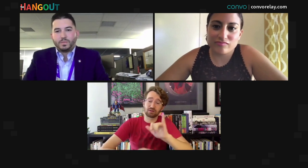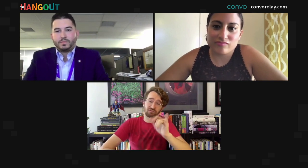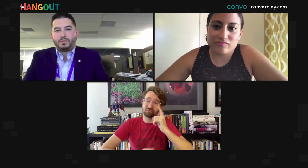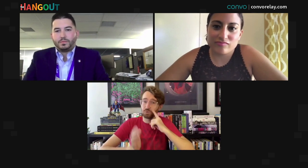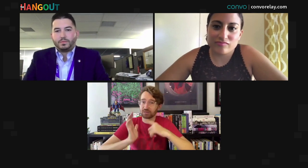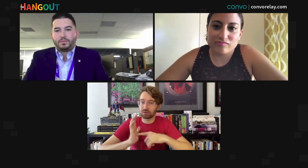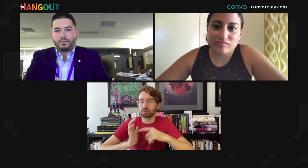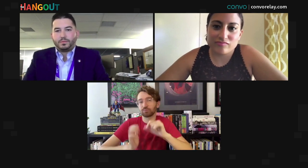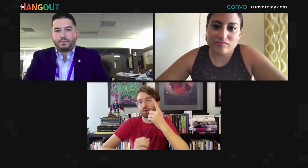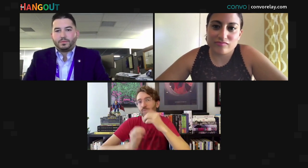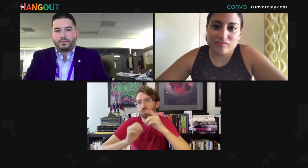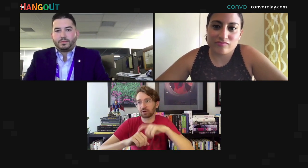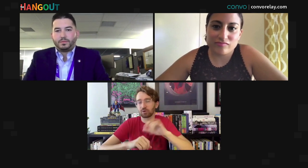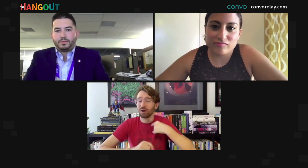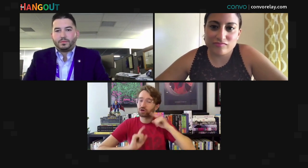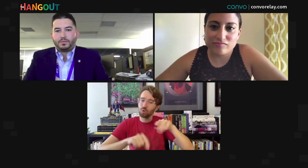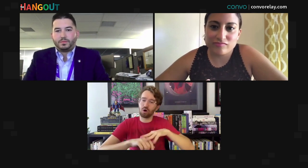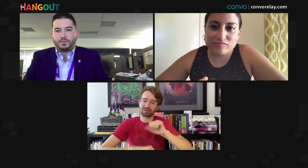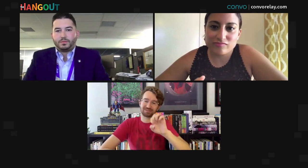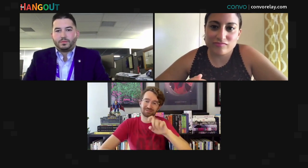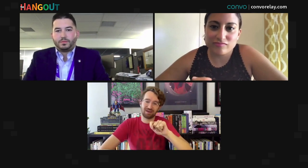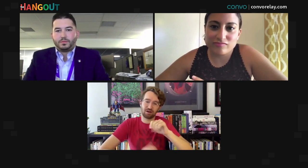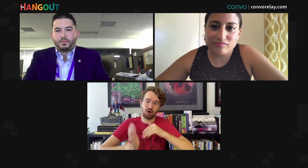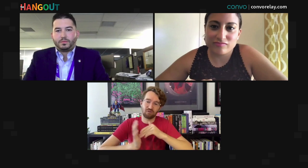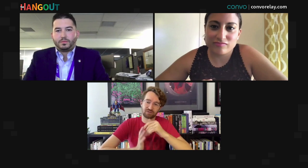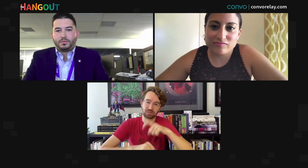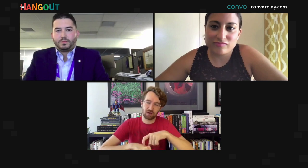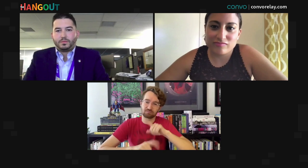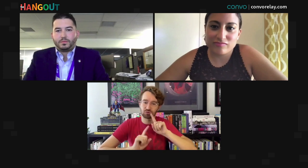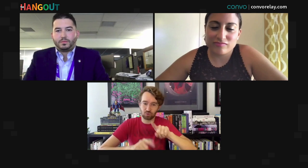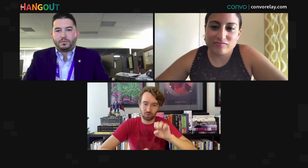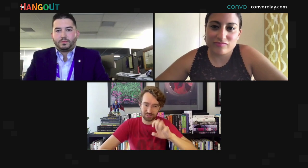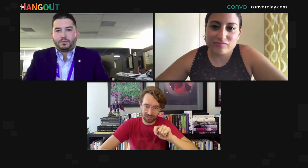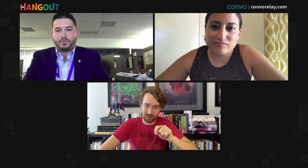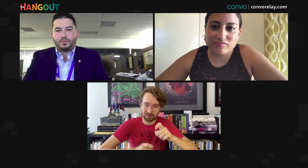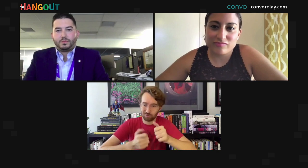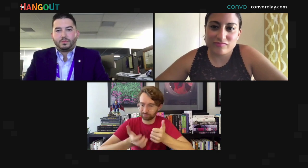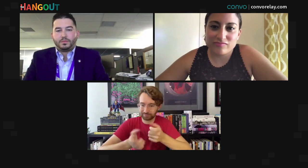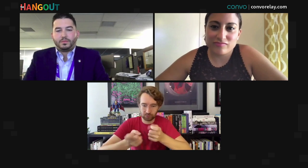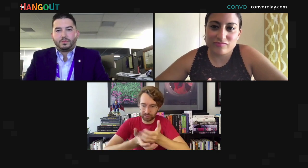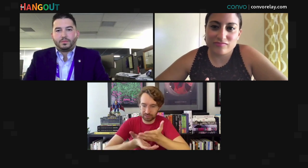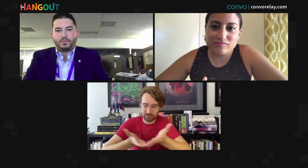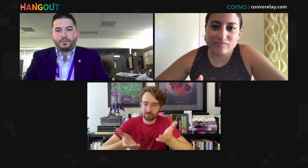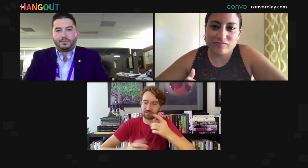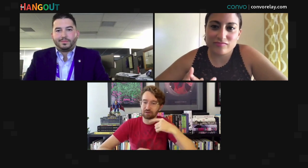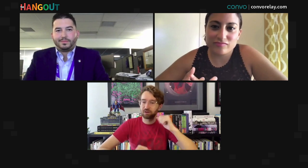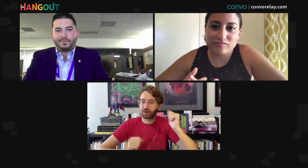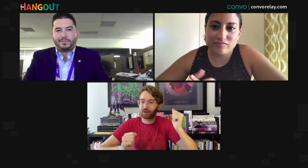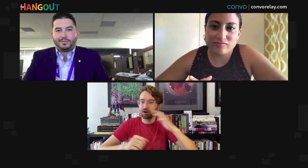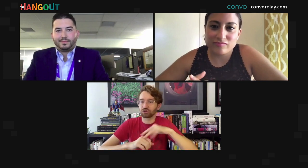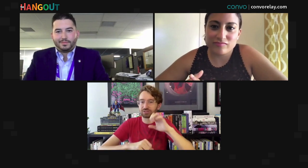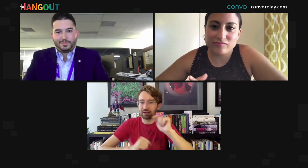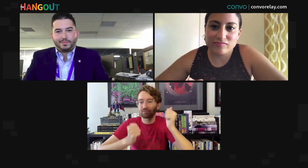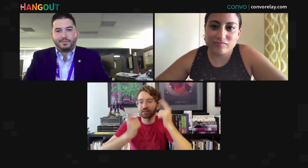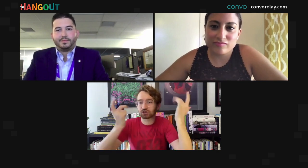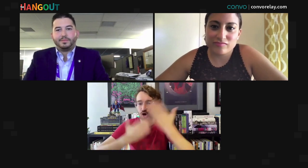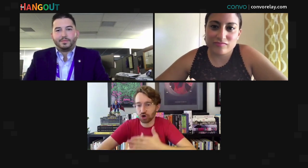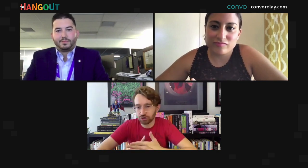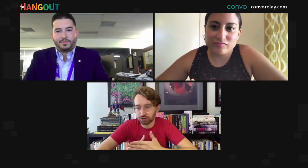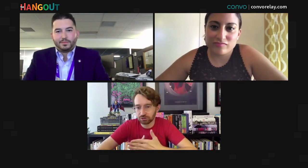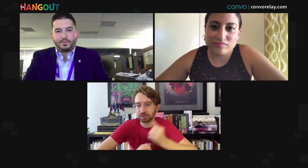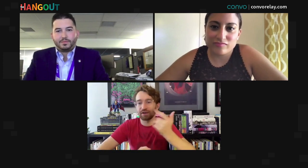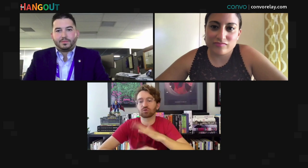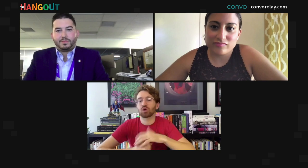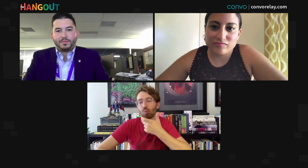left out pretty much all the time. So I go on set pretty often just to manage what's going